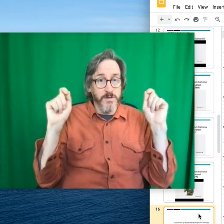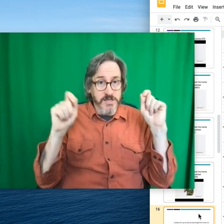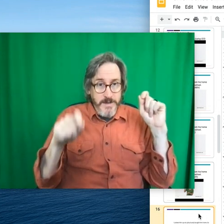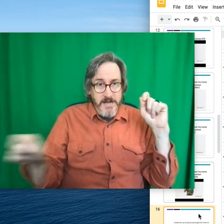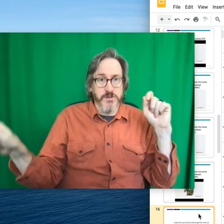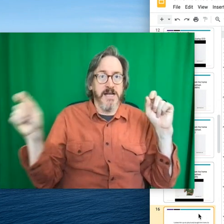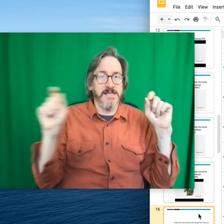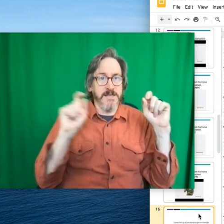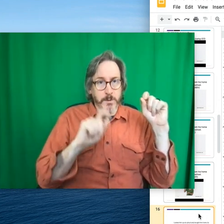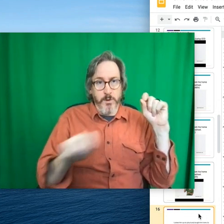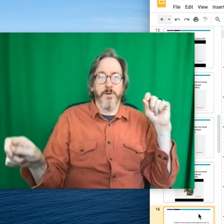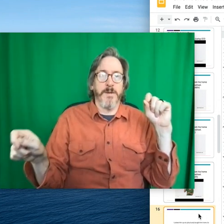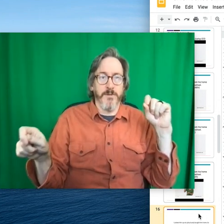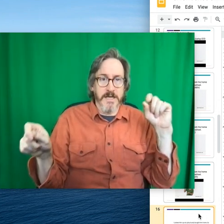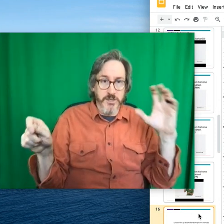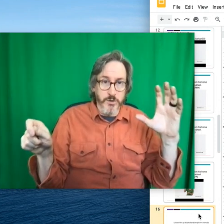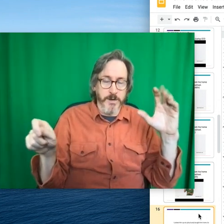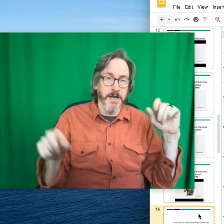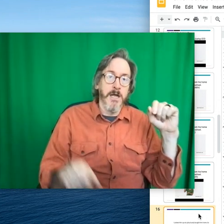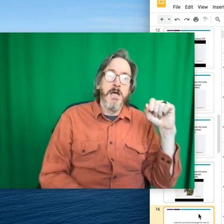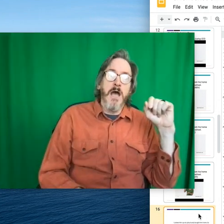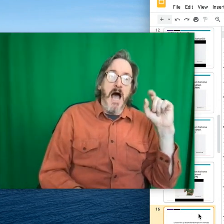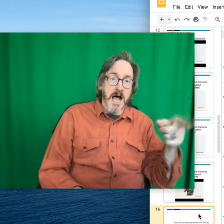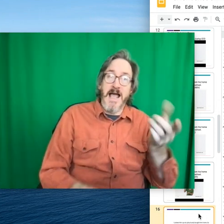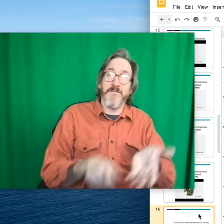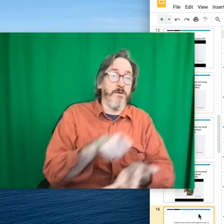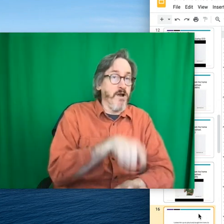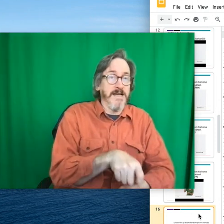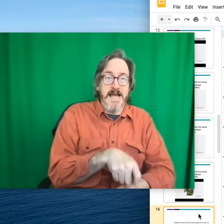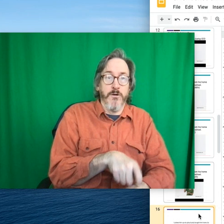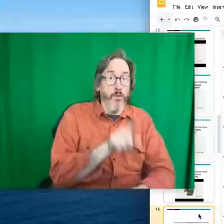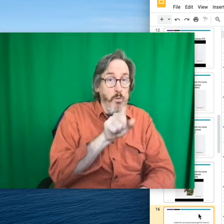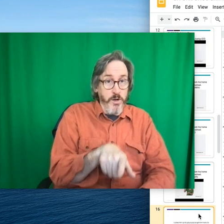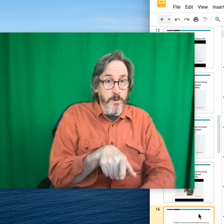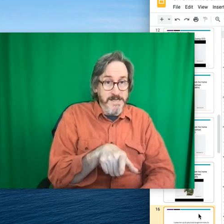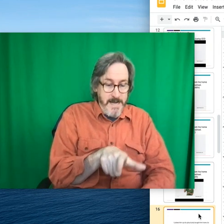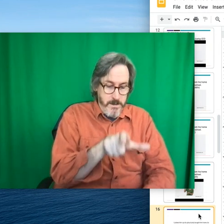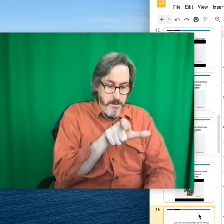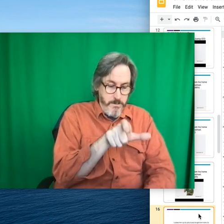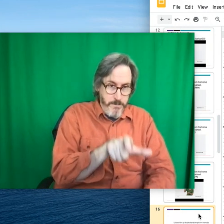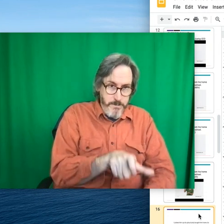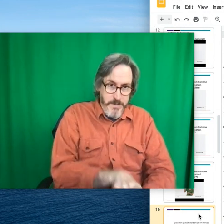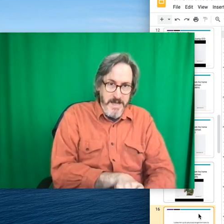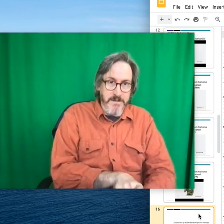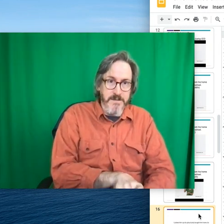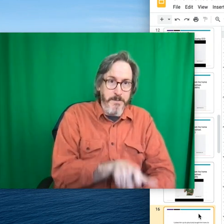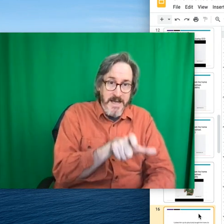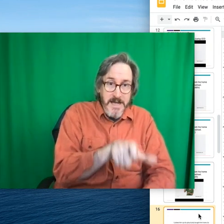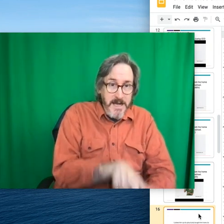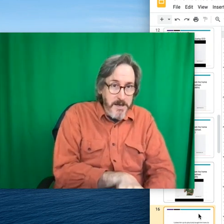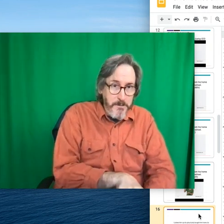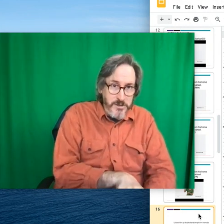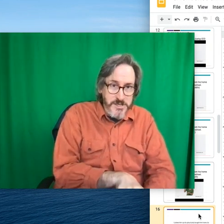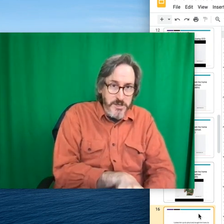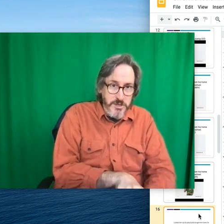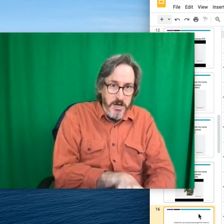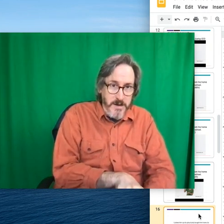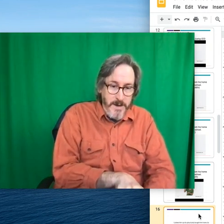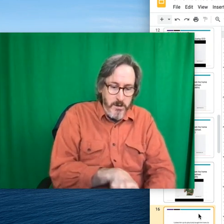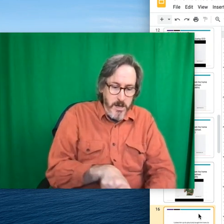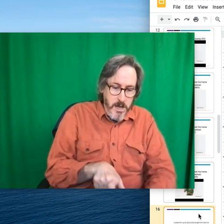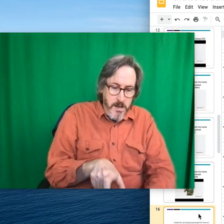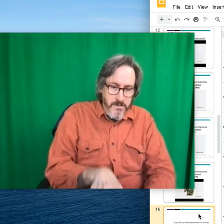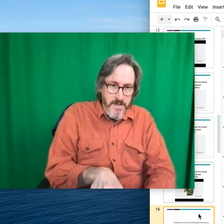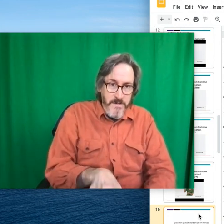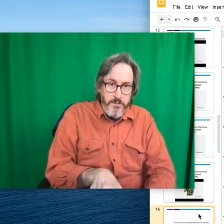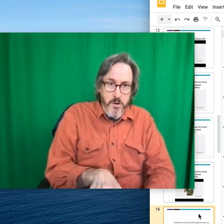When I was doing exercise and I work with people like tutoring, I'll have them write down, what do you want to say? Pick a person that you're talking